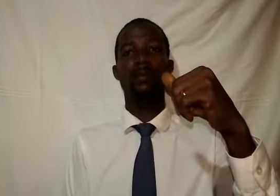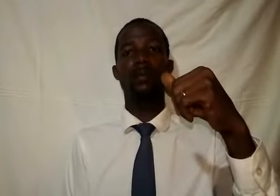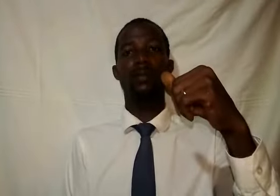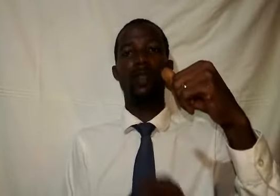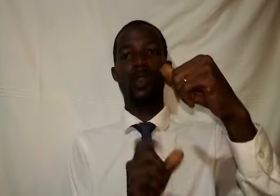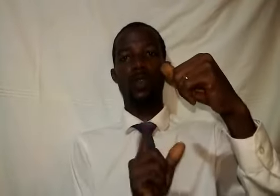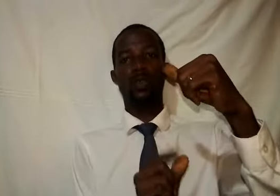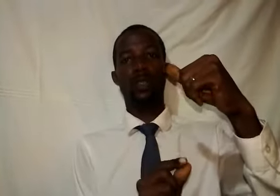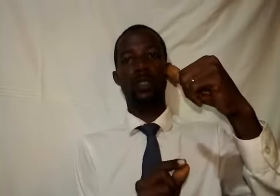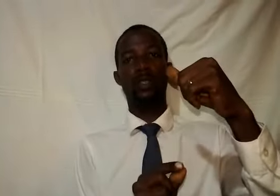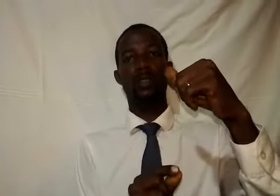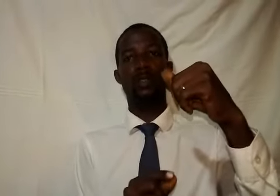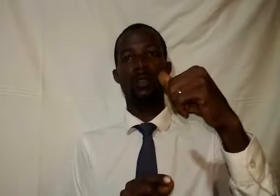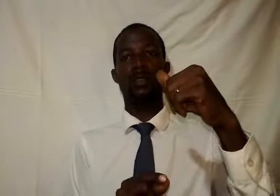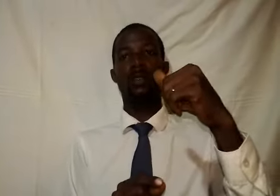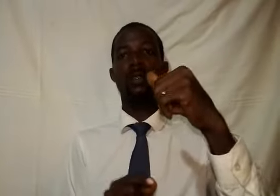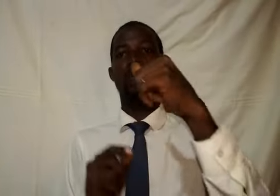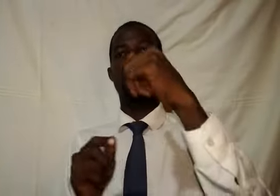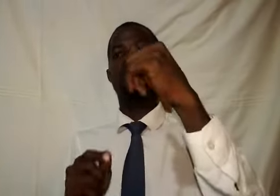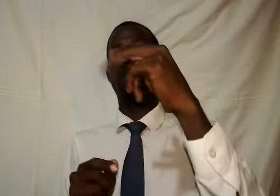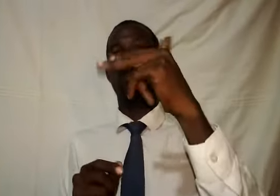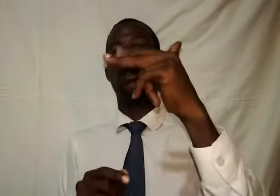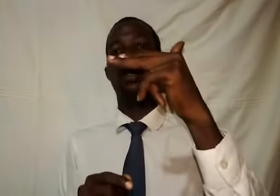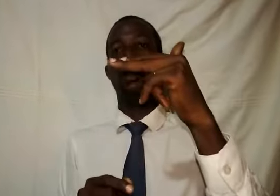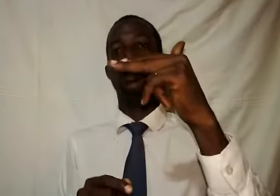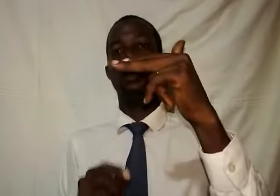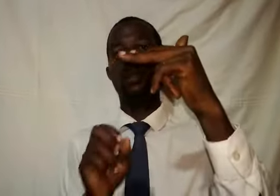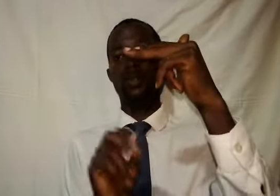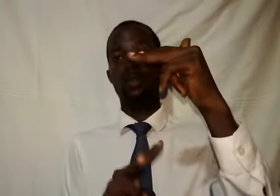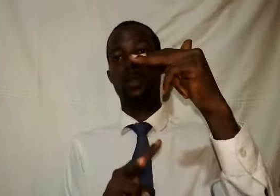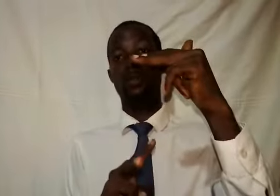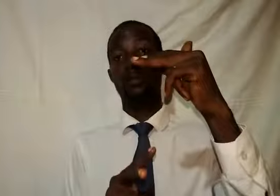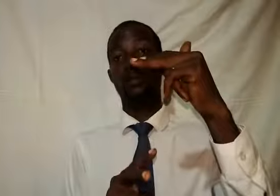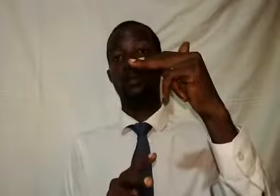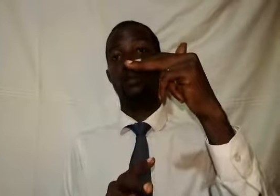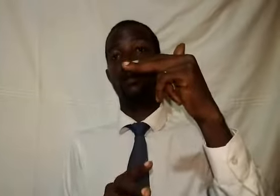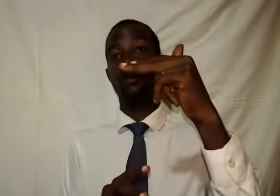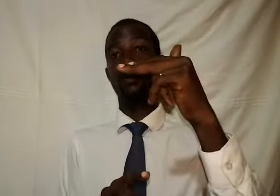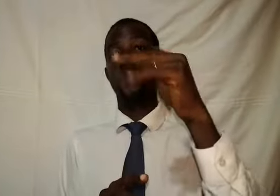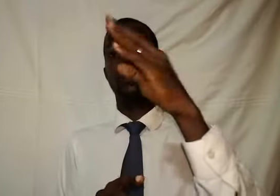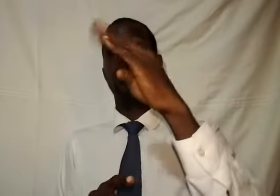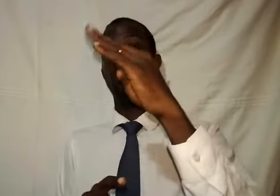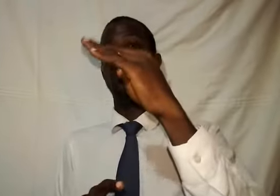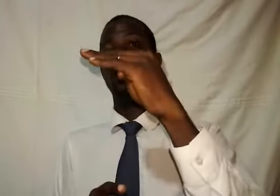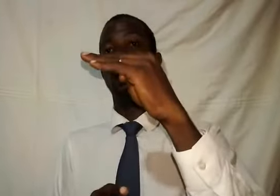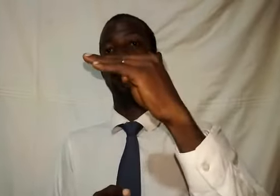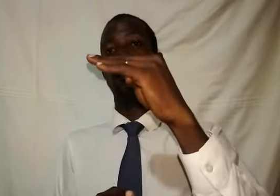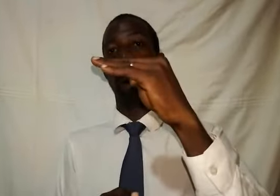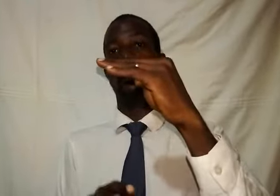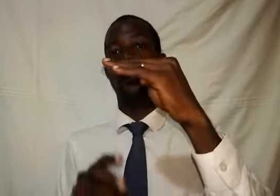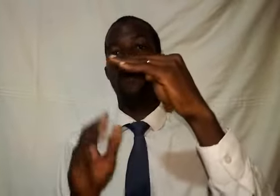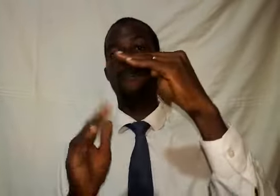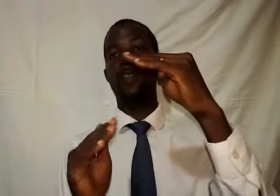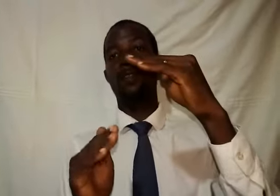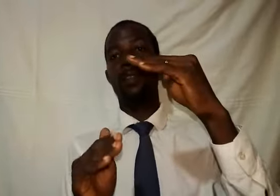20, 13, 12, 14, 15,